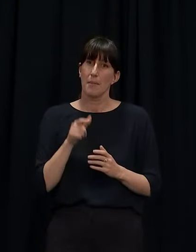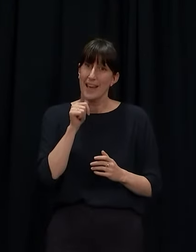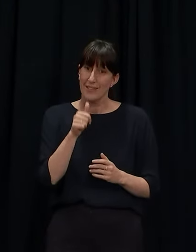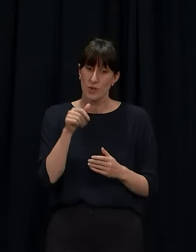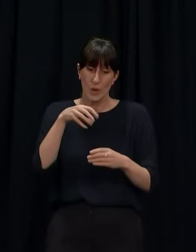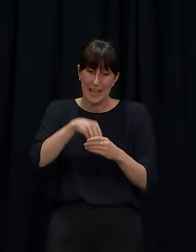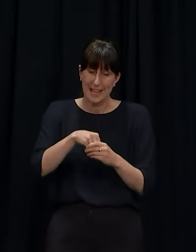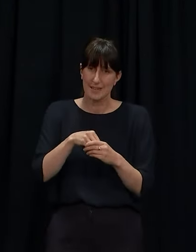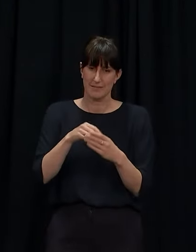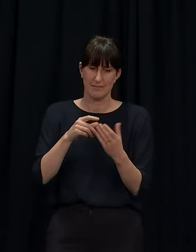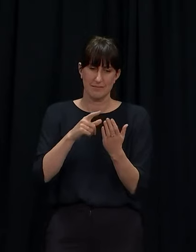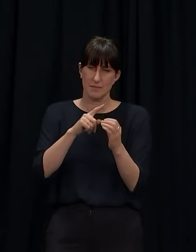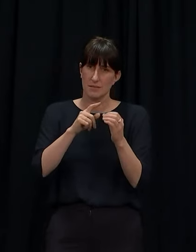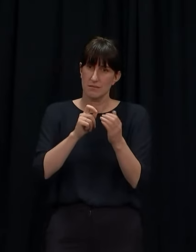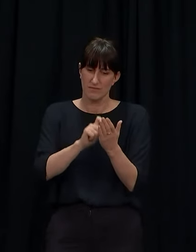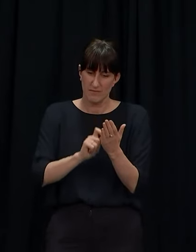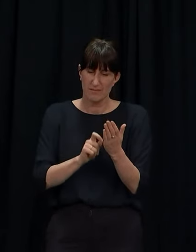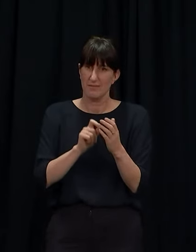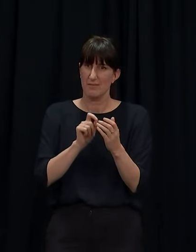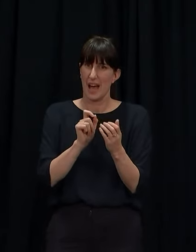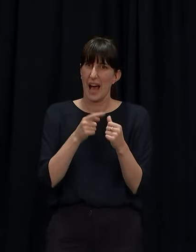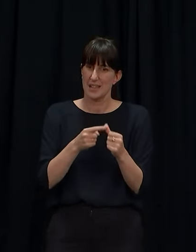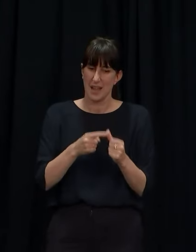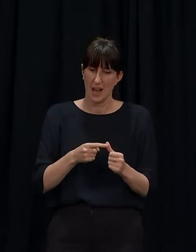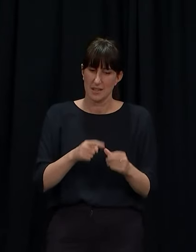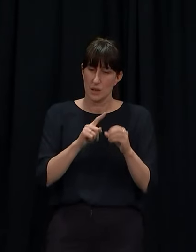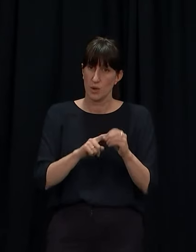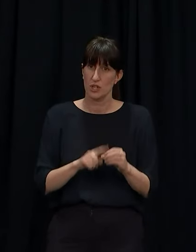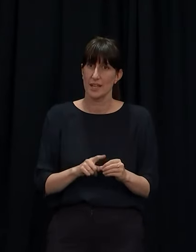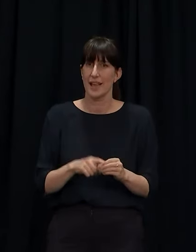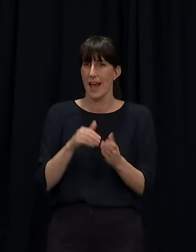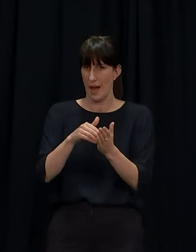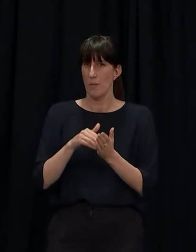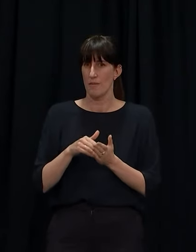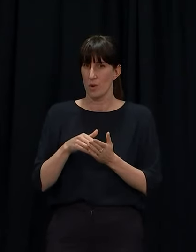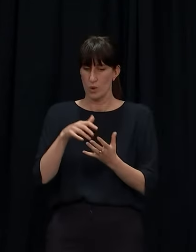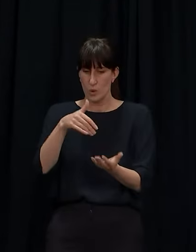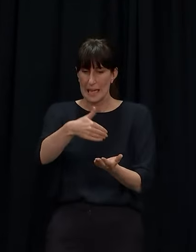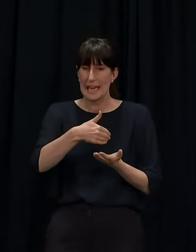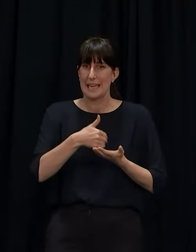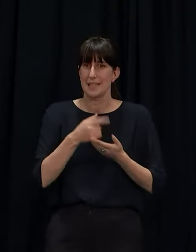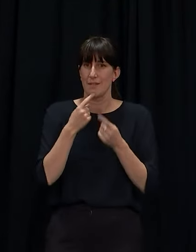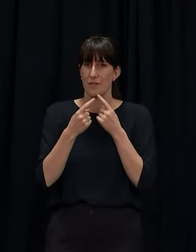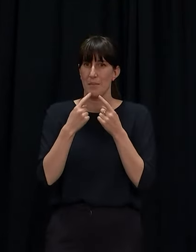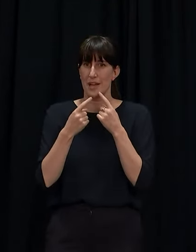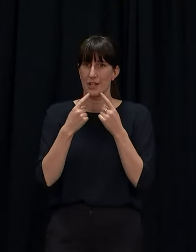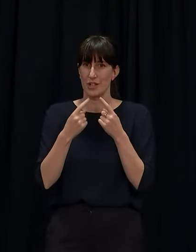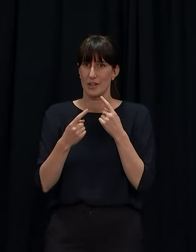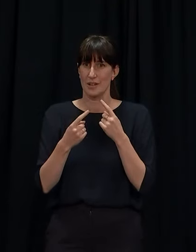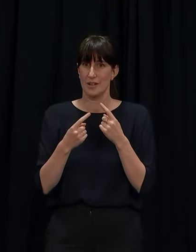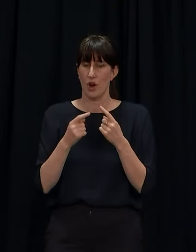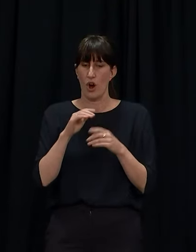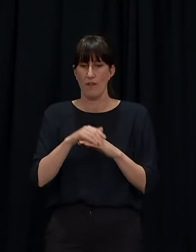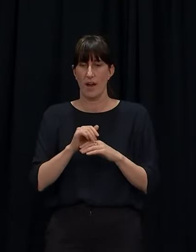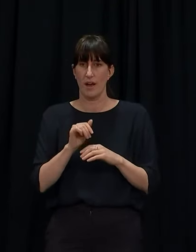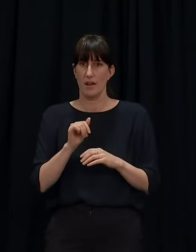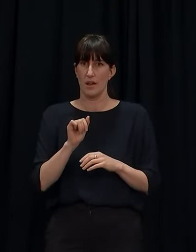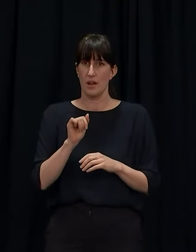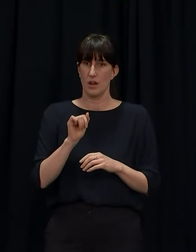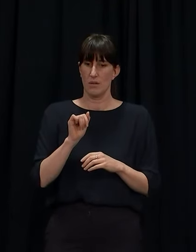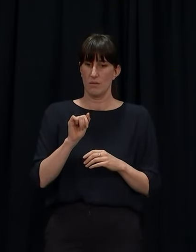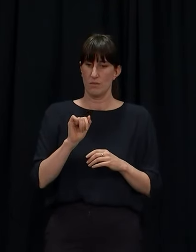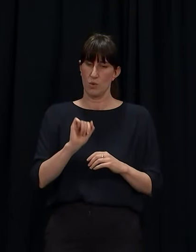vaccine in a New Zealand context. Any information that we collect will be gathered and published on